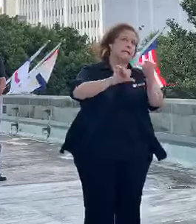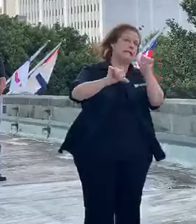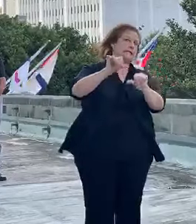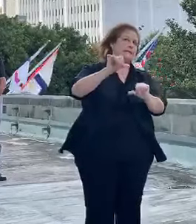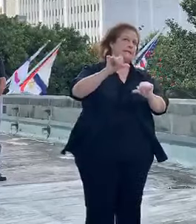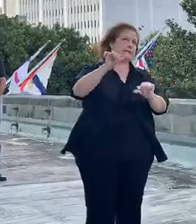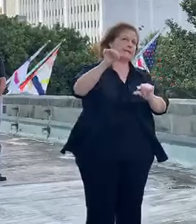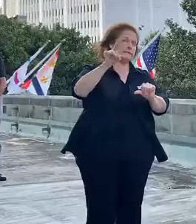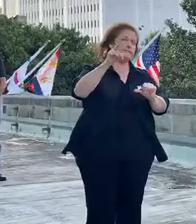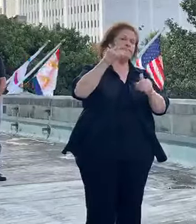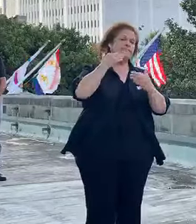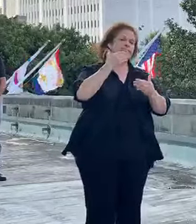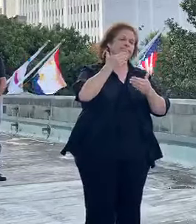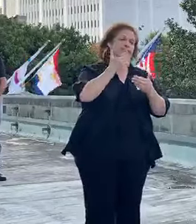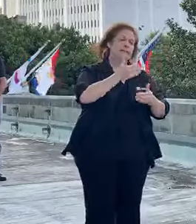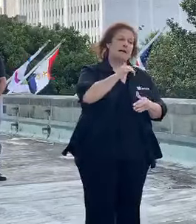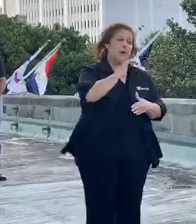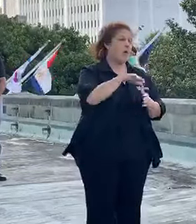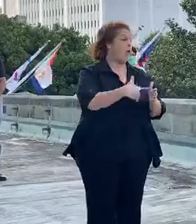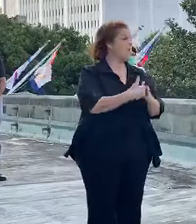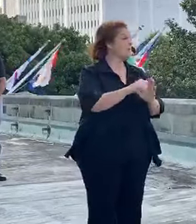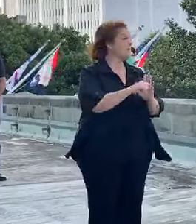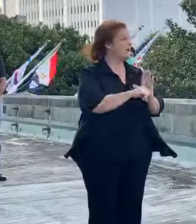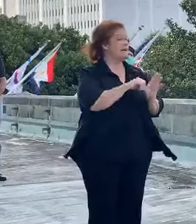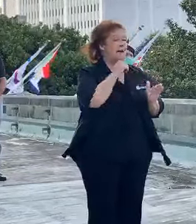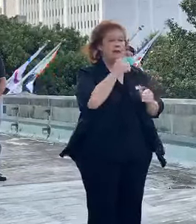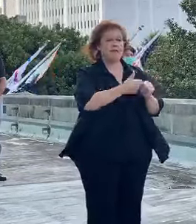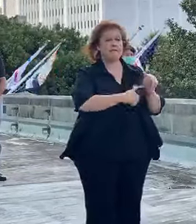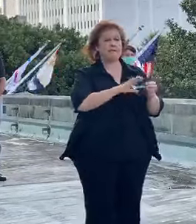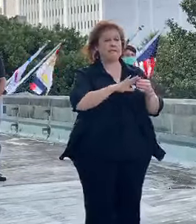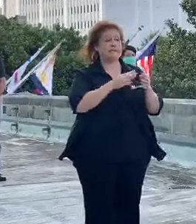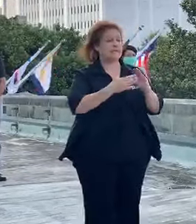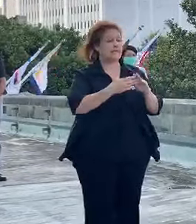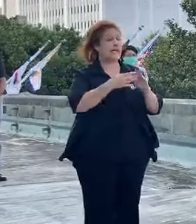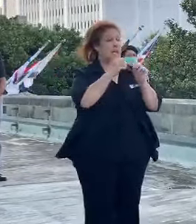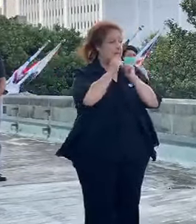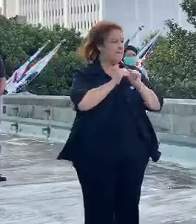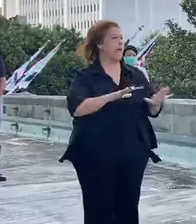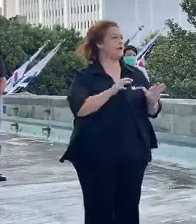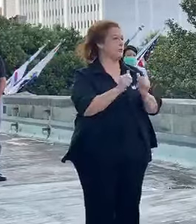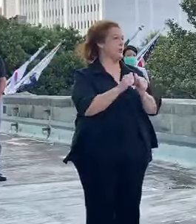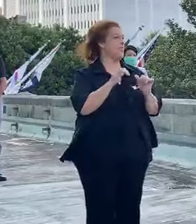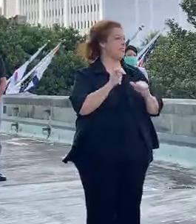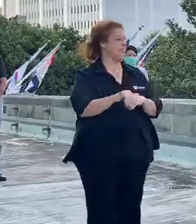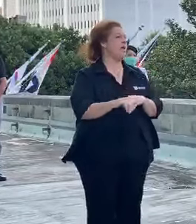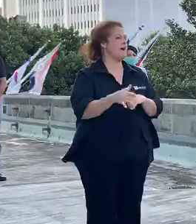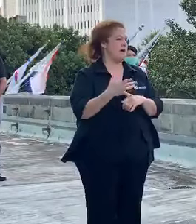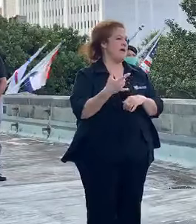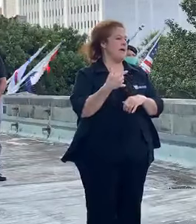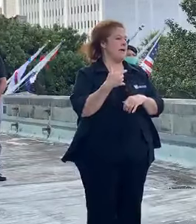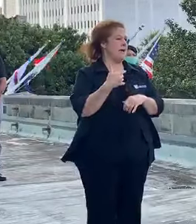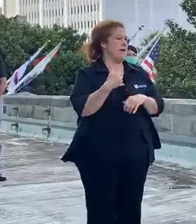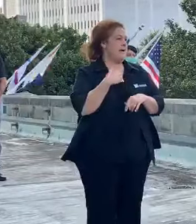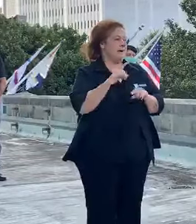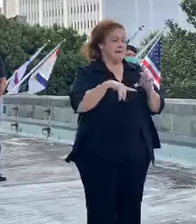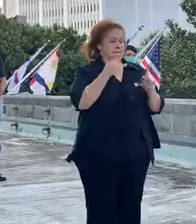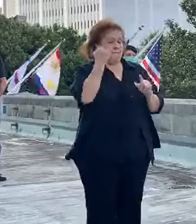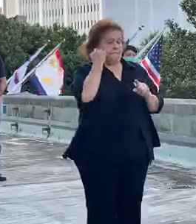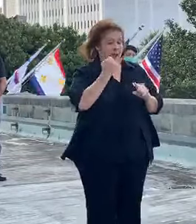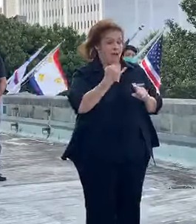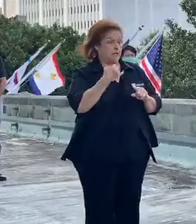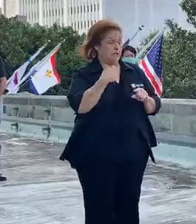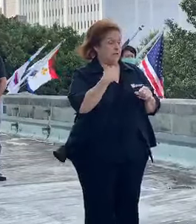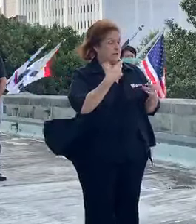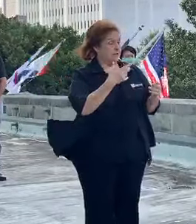let's thank God for that. Not every state and not every city is blessed with that. I can't imagine being in a place dealing